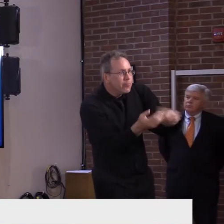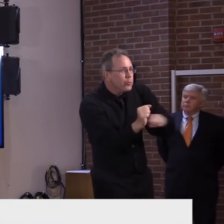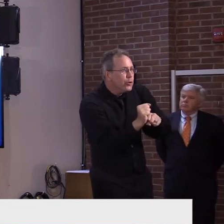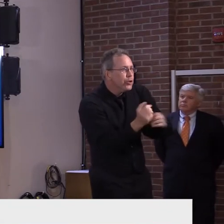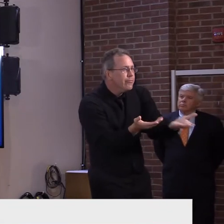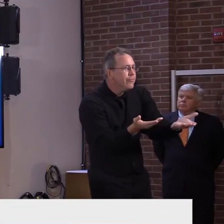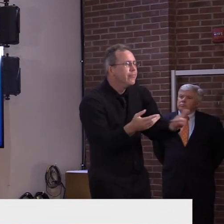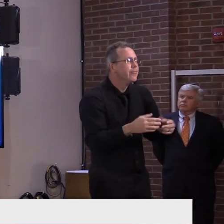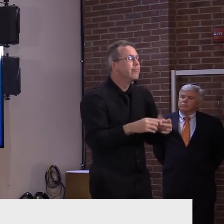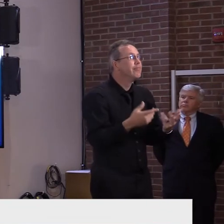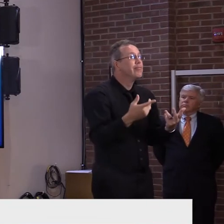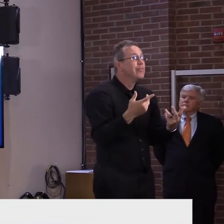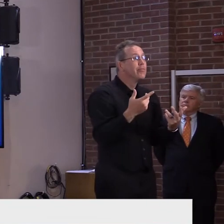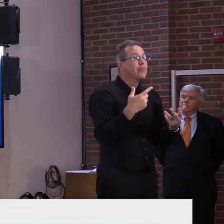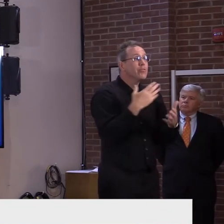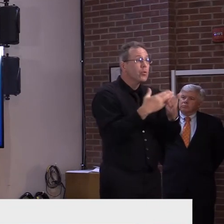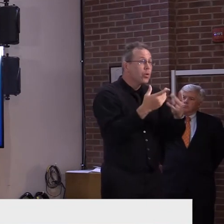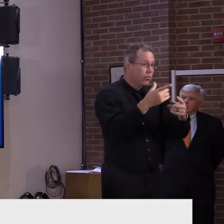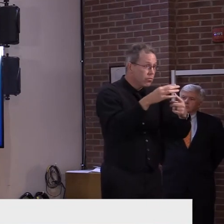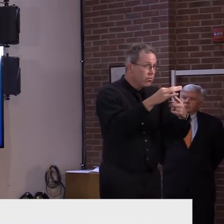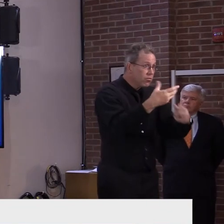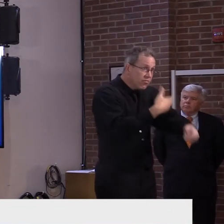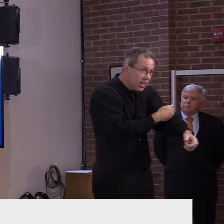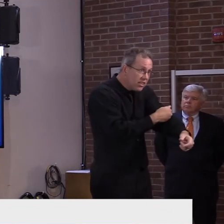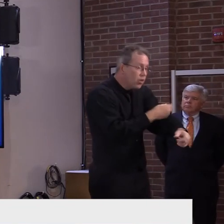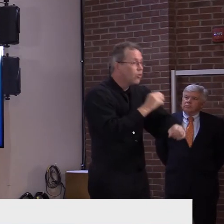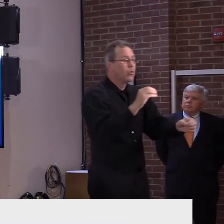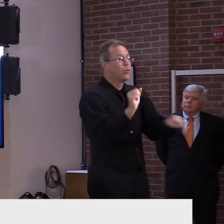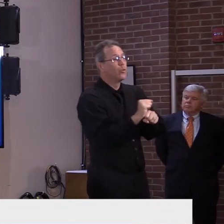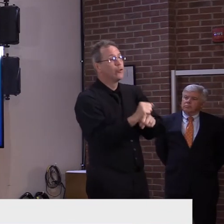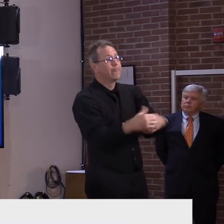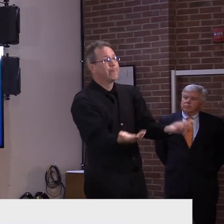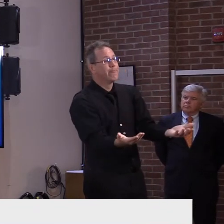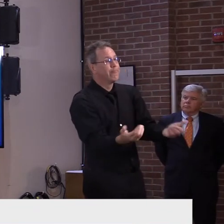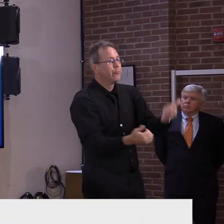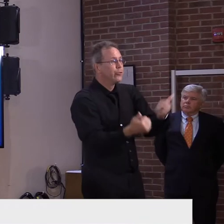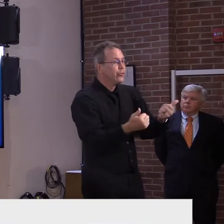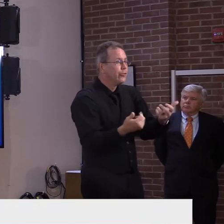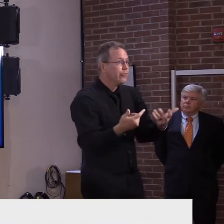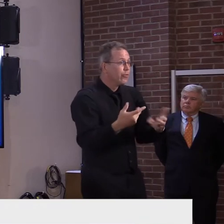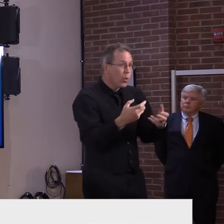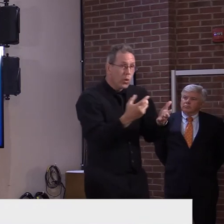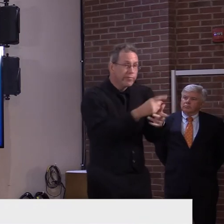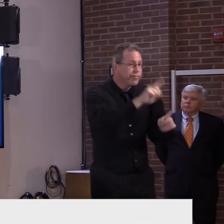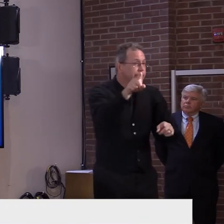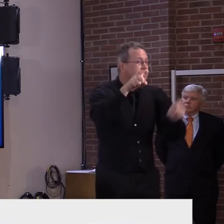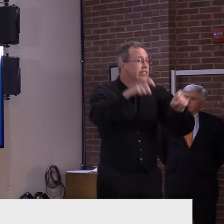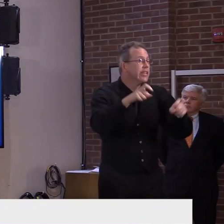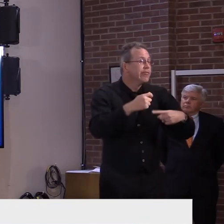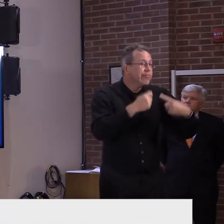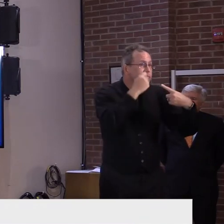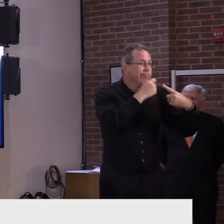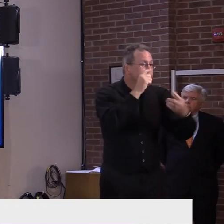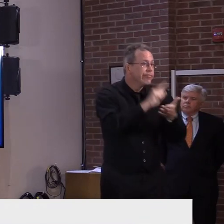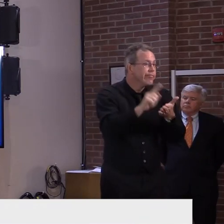are vaccinated or they have to be tested weekly and wear masks.